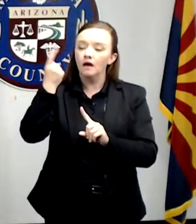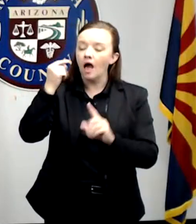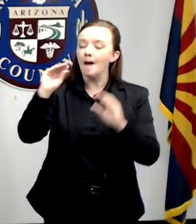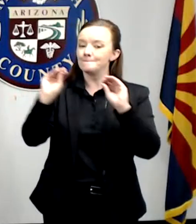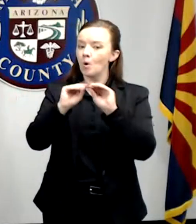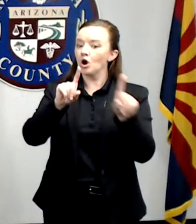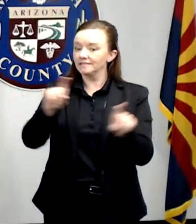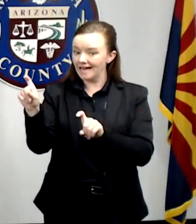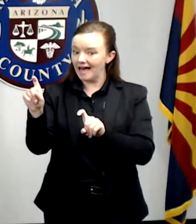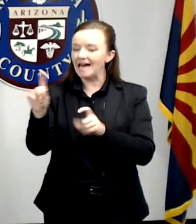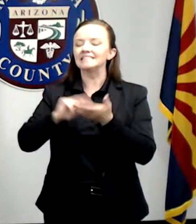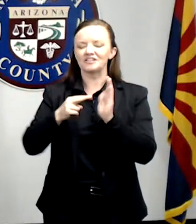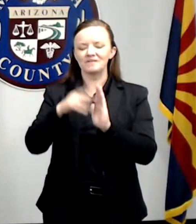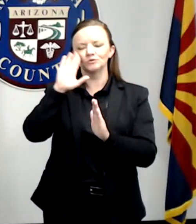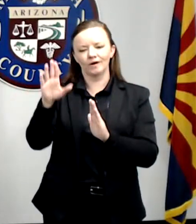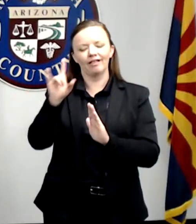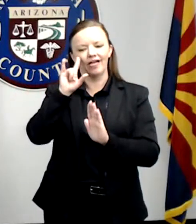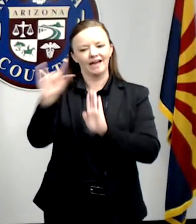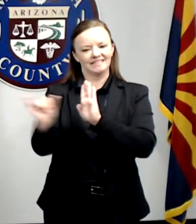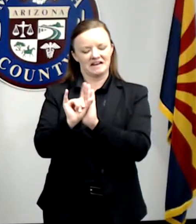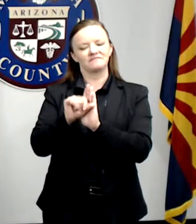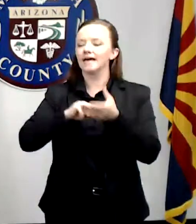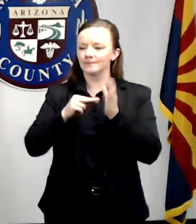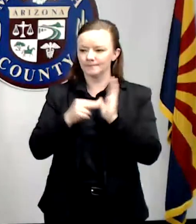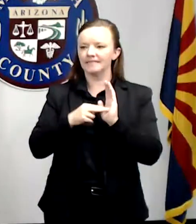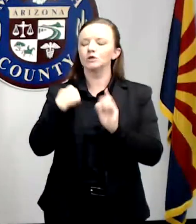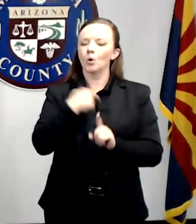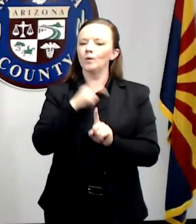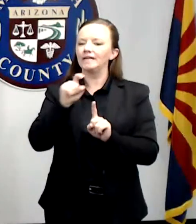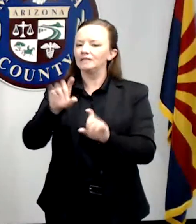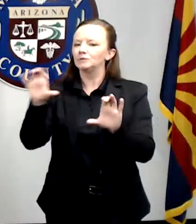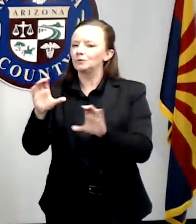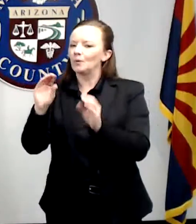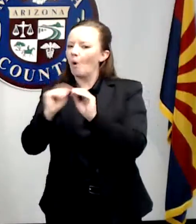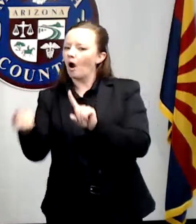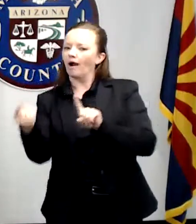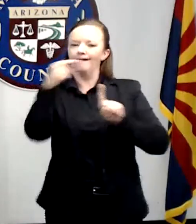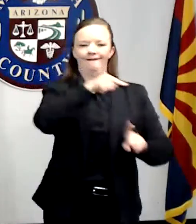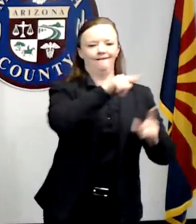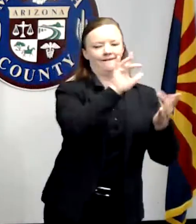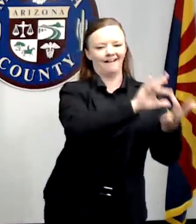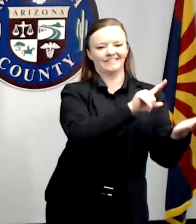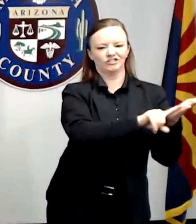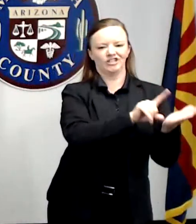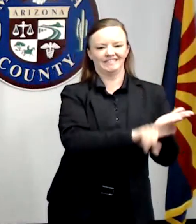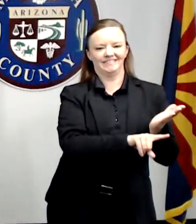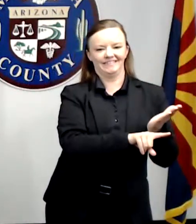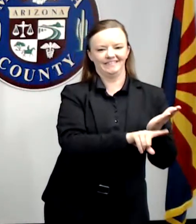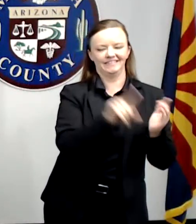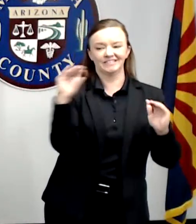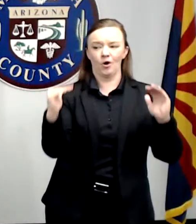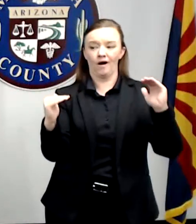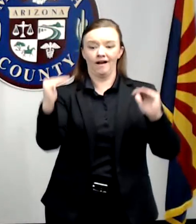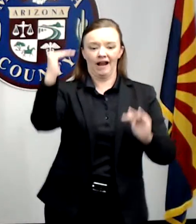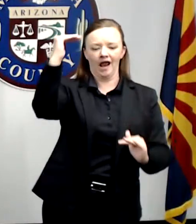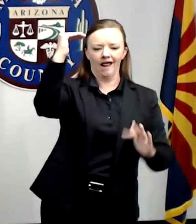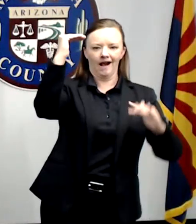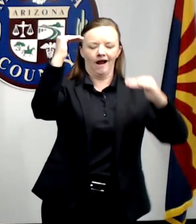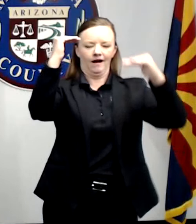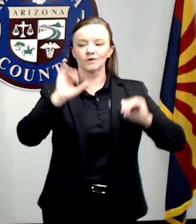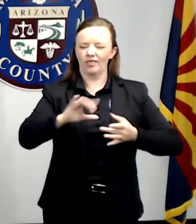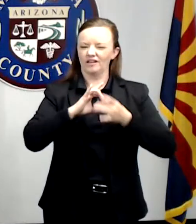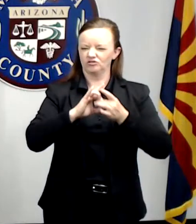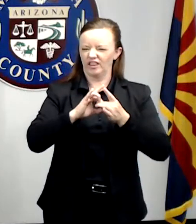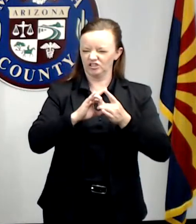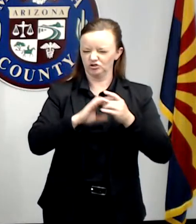more people that we will identify as positive cases. Need to do more contact tracing. So the relationship